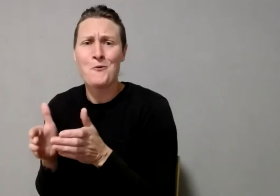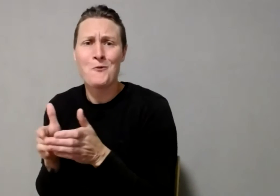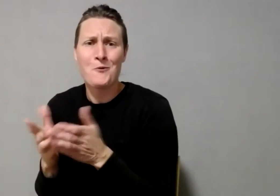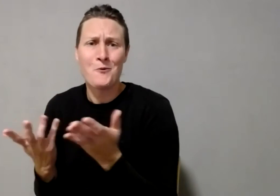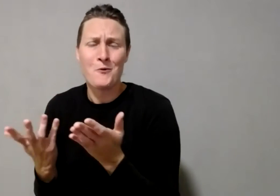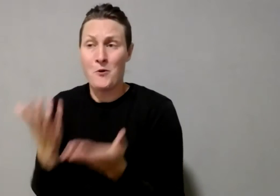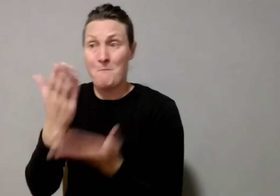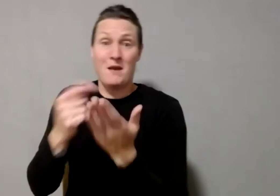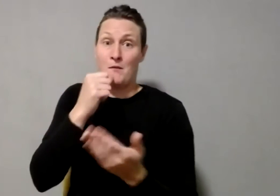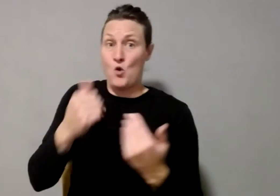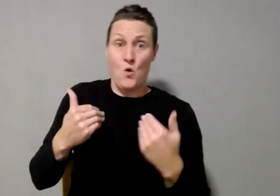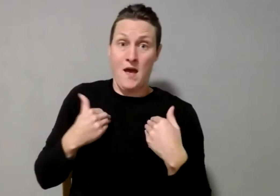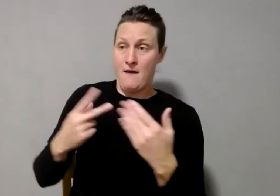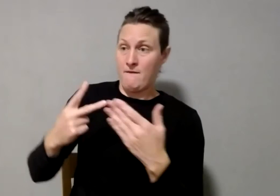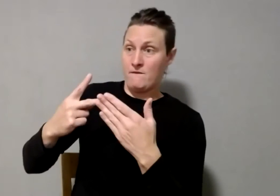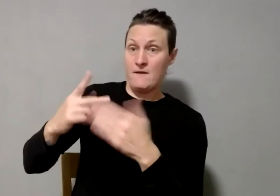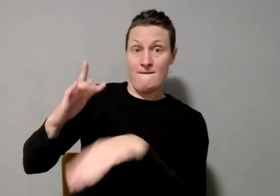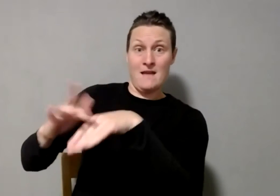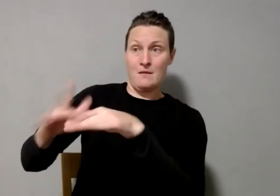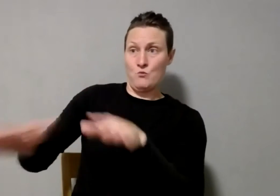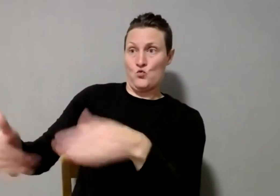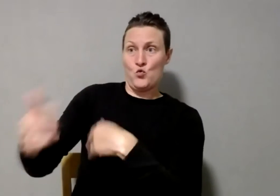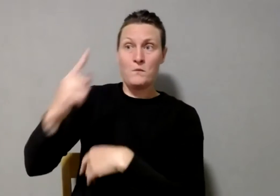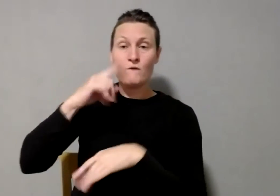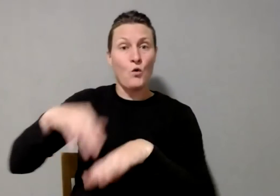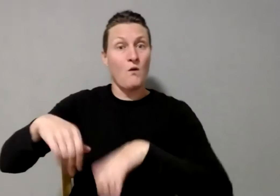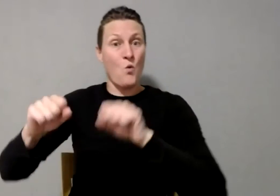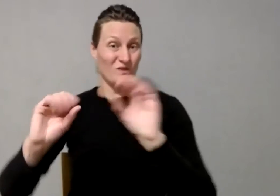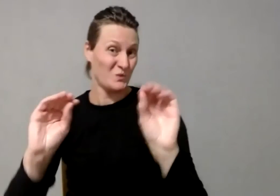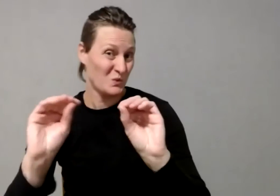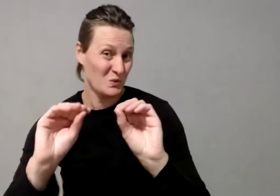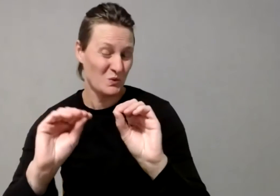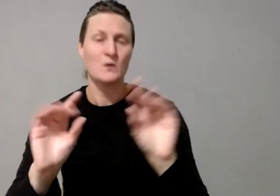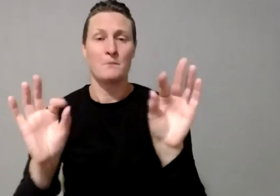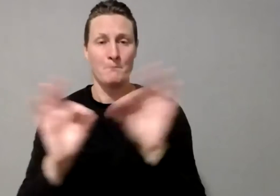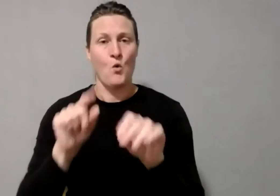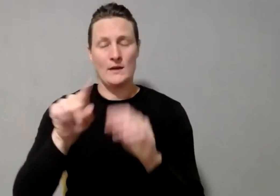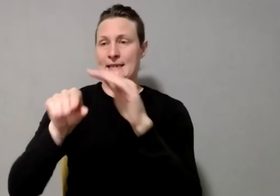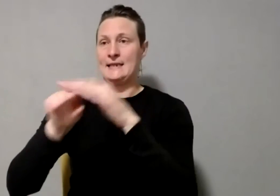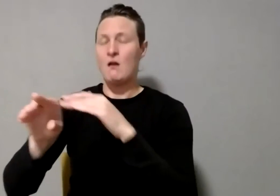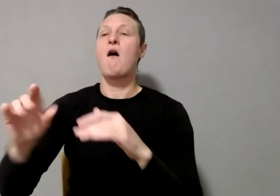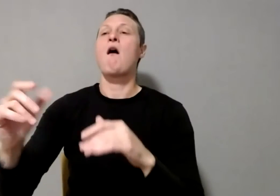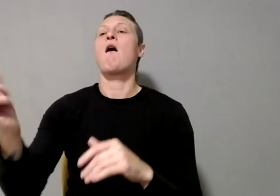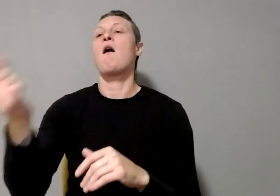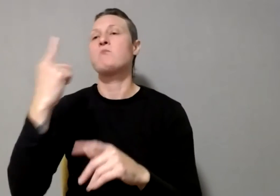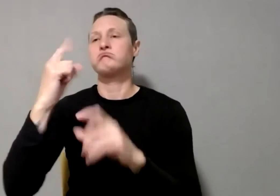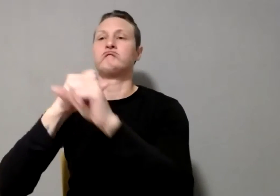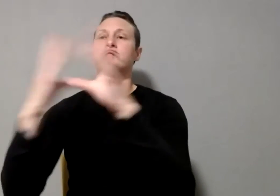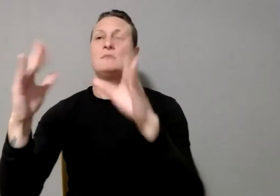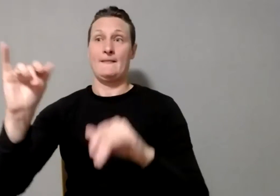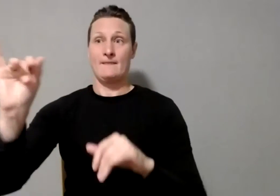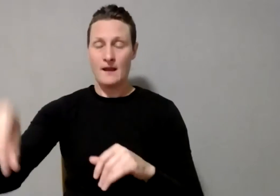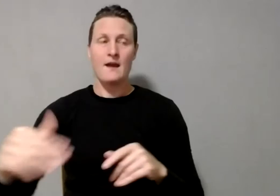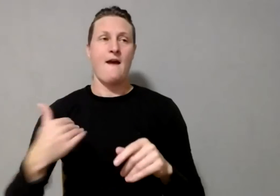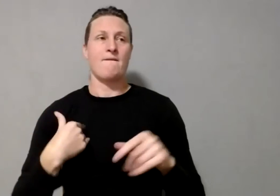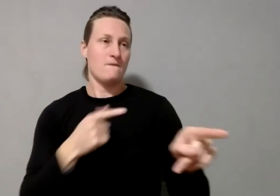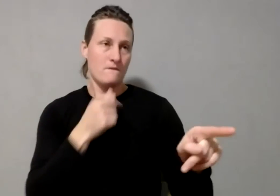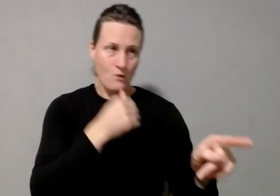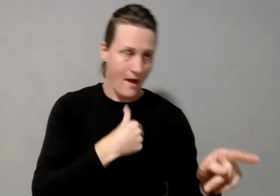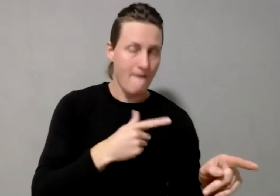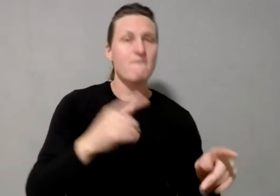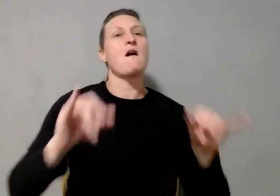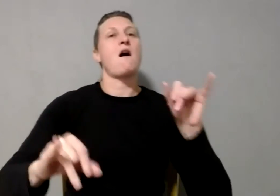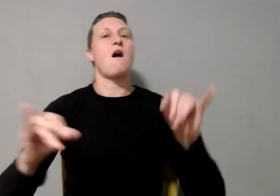room. And I think it's really important to understand that. You'll also get a sense of what it's like, what the surroundings are in